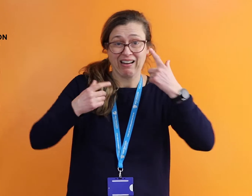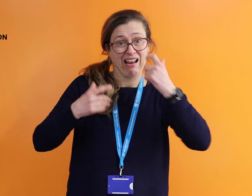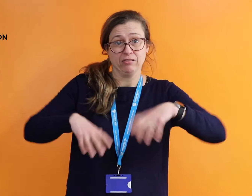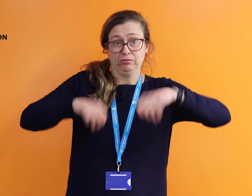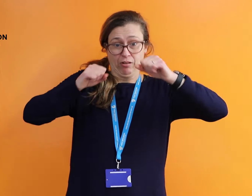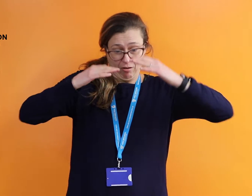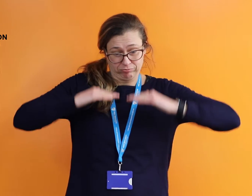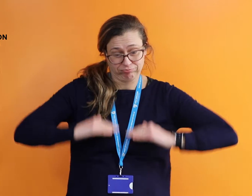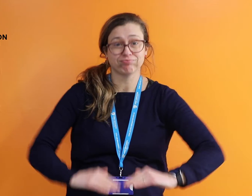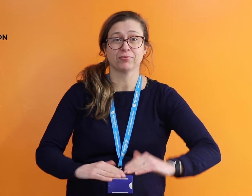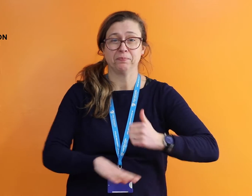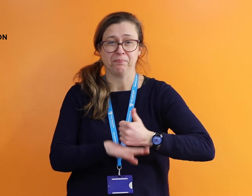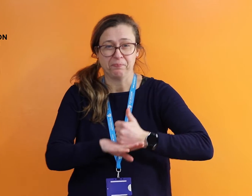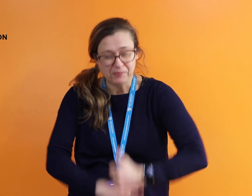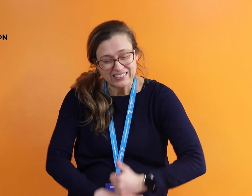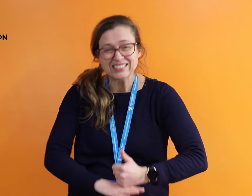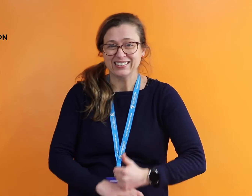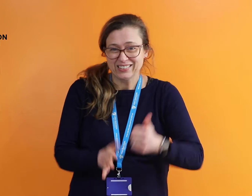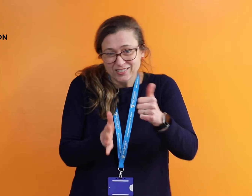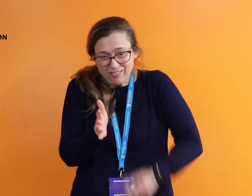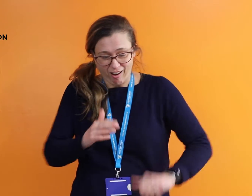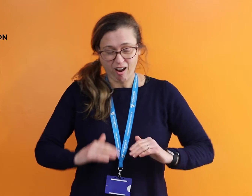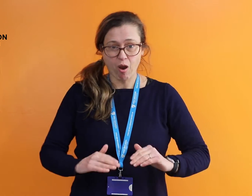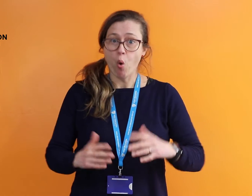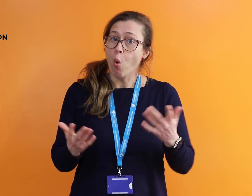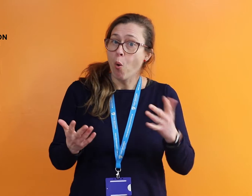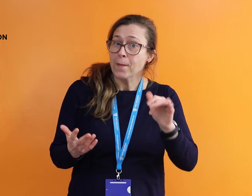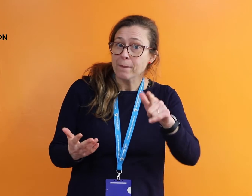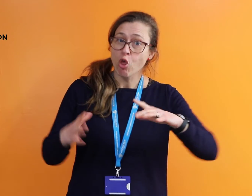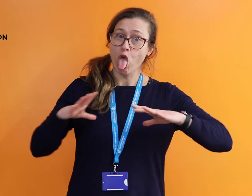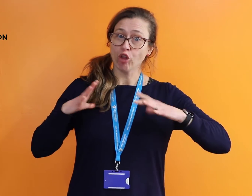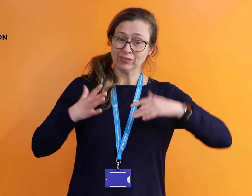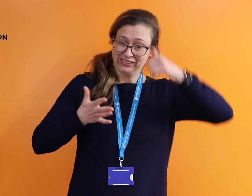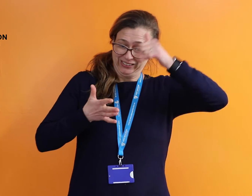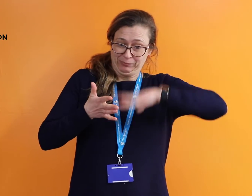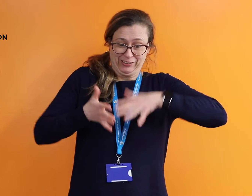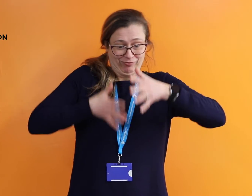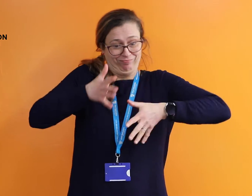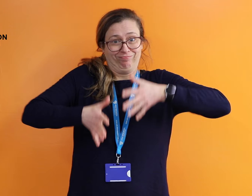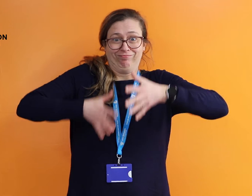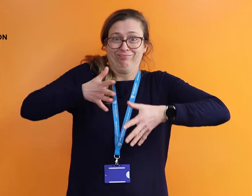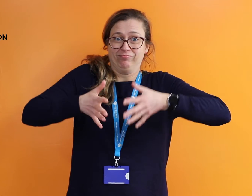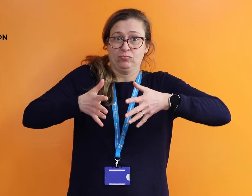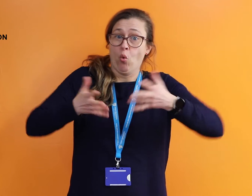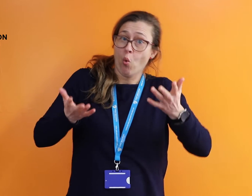So you want to learn BSL, you can start at a basic level, or maybe you've already learnt a bit of